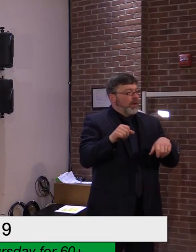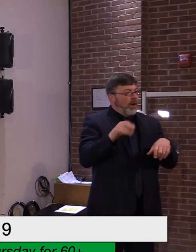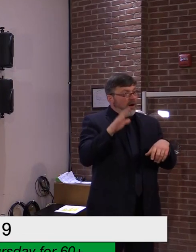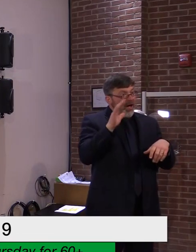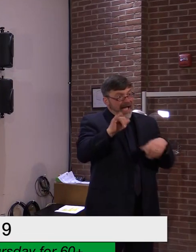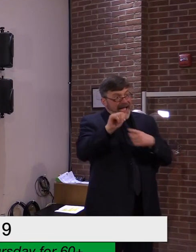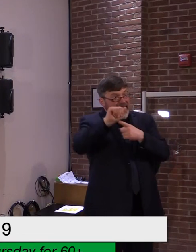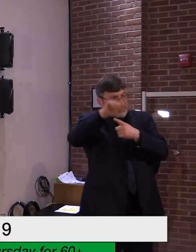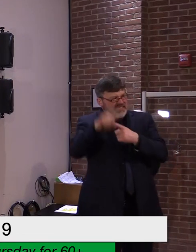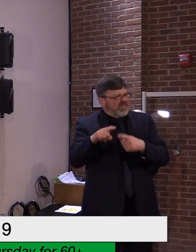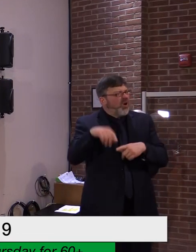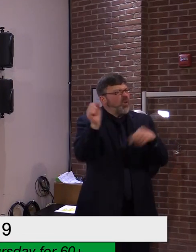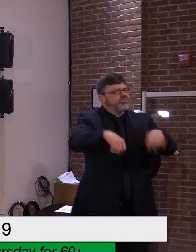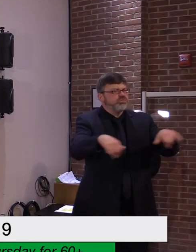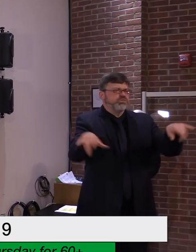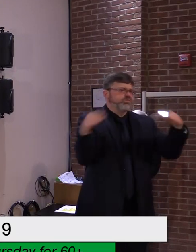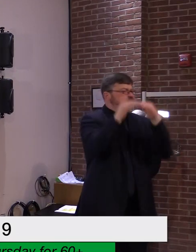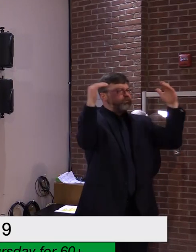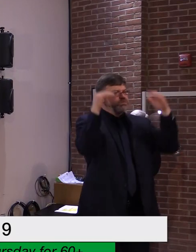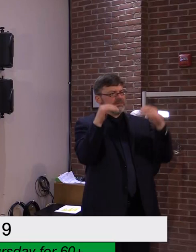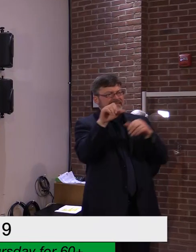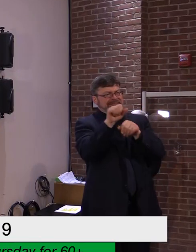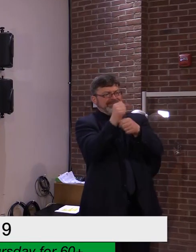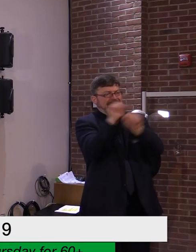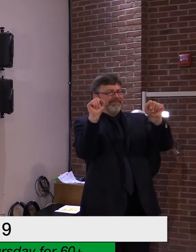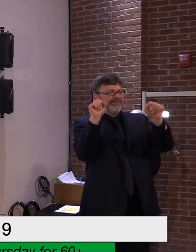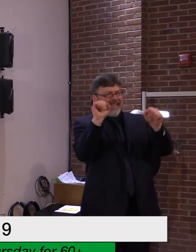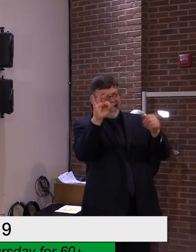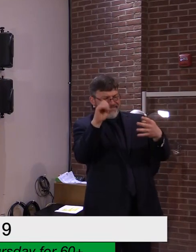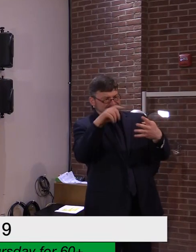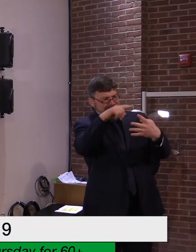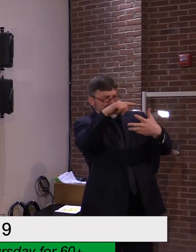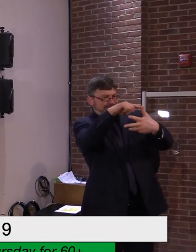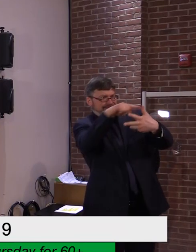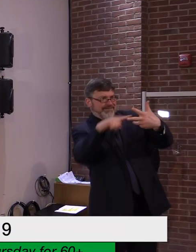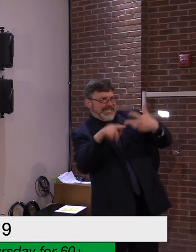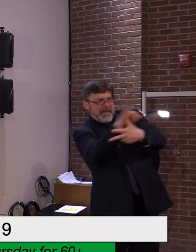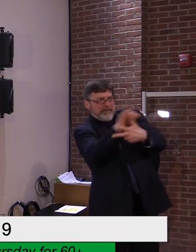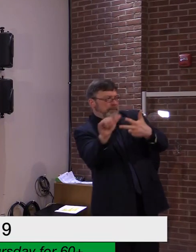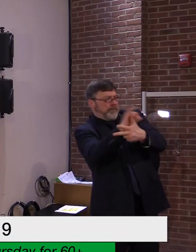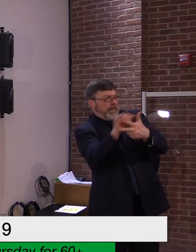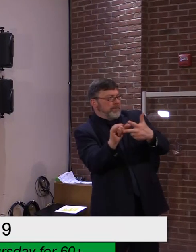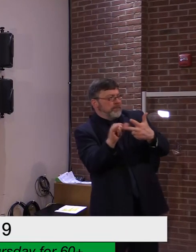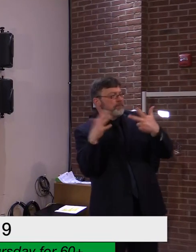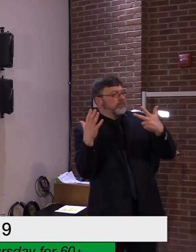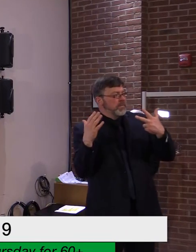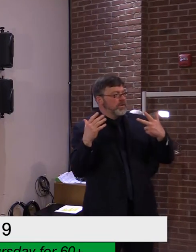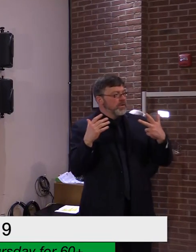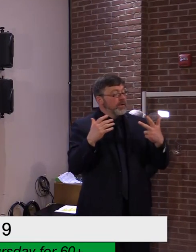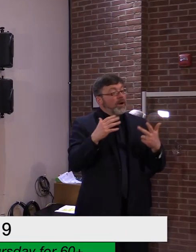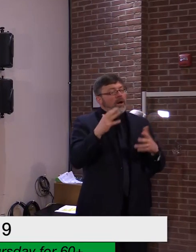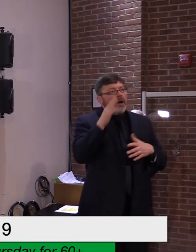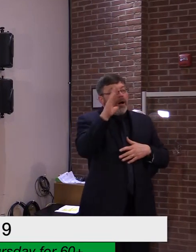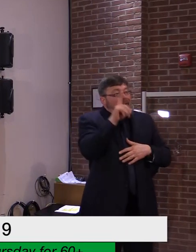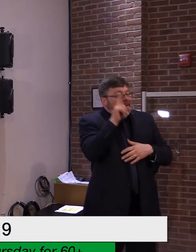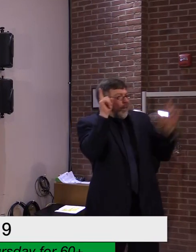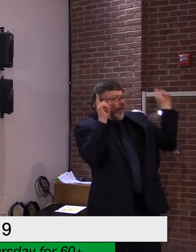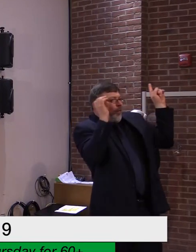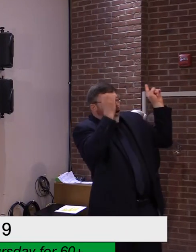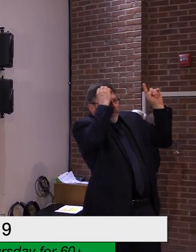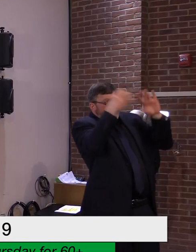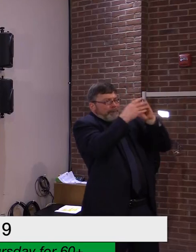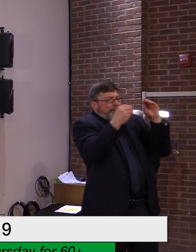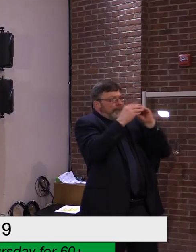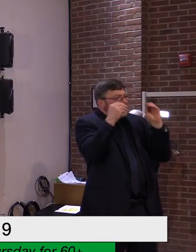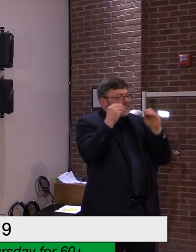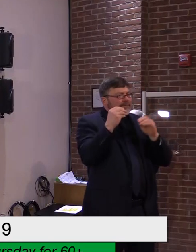effective vaccine. And he talked specifically about some of the clotting issues and so forth. So, but he was convinced that that it